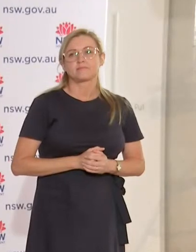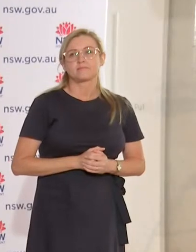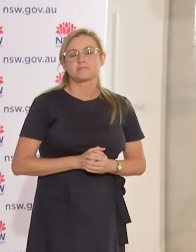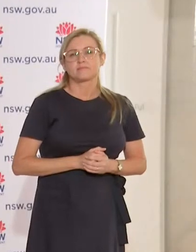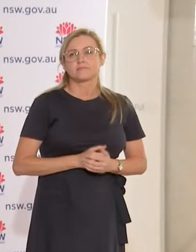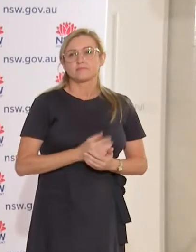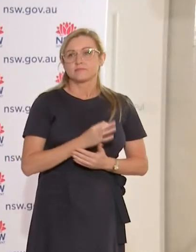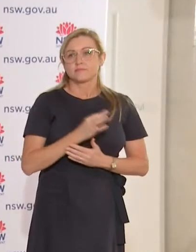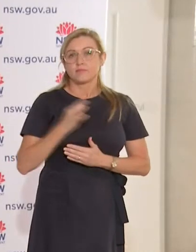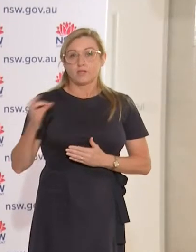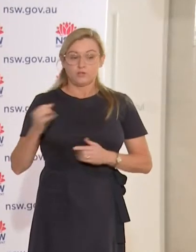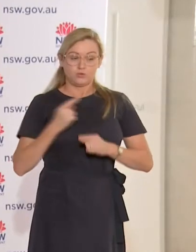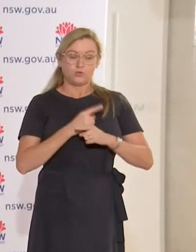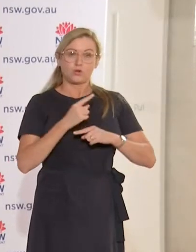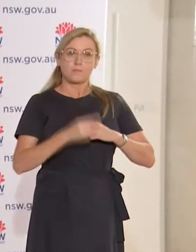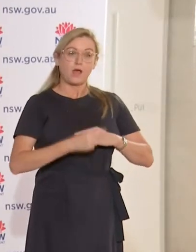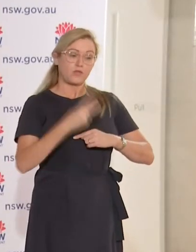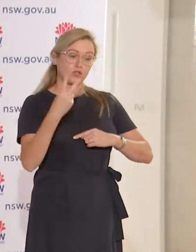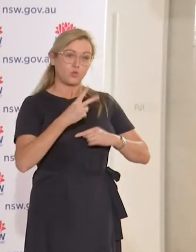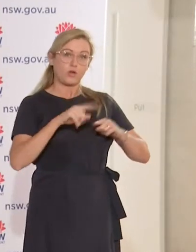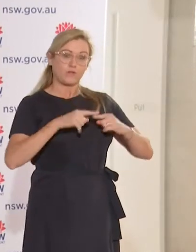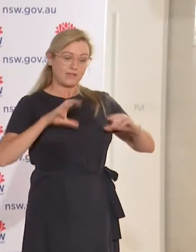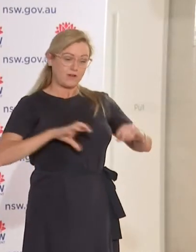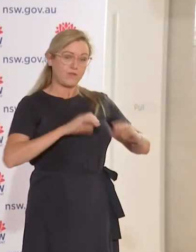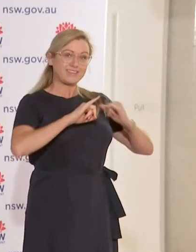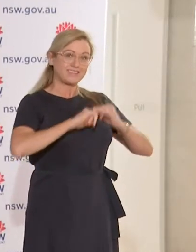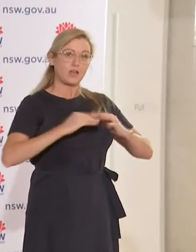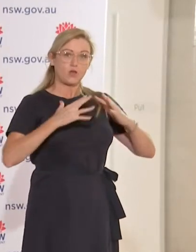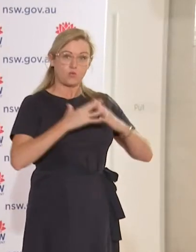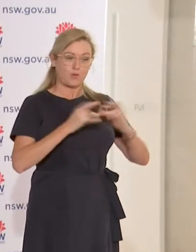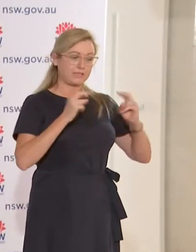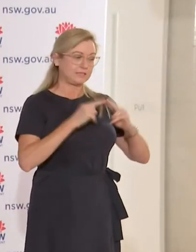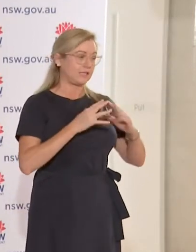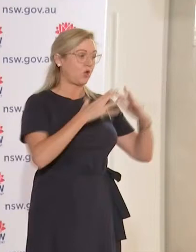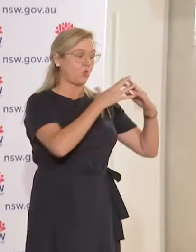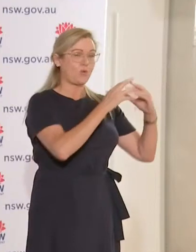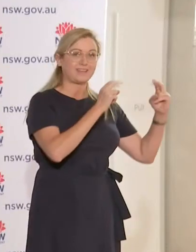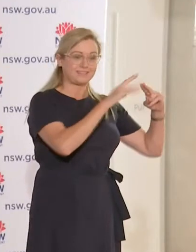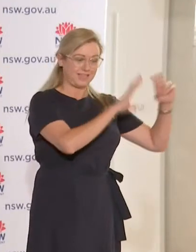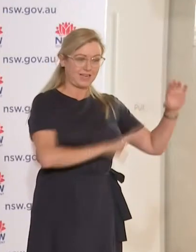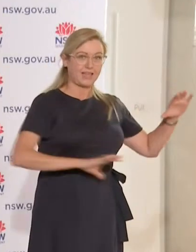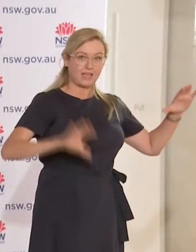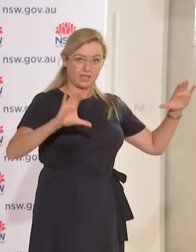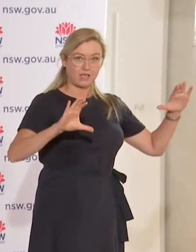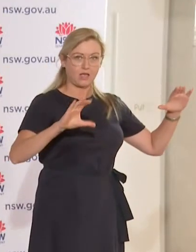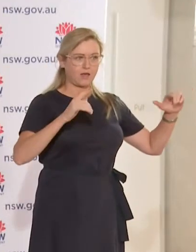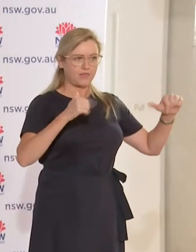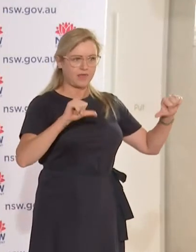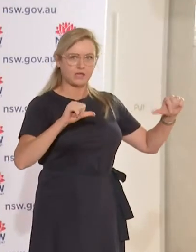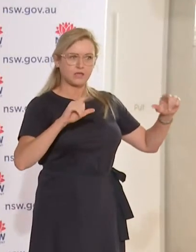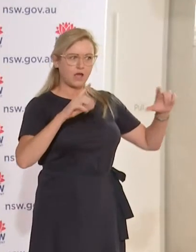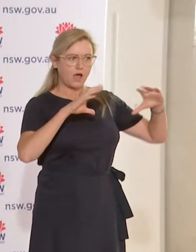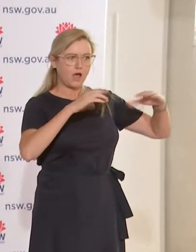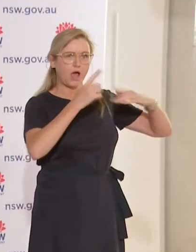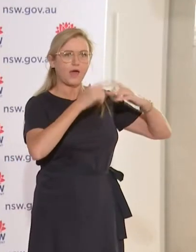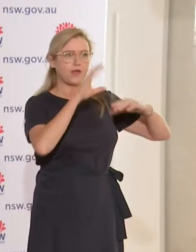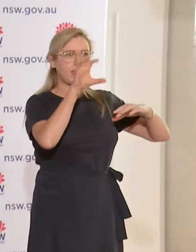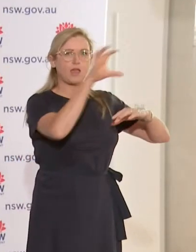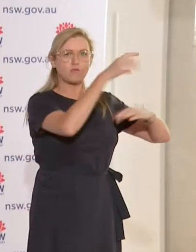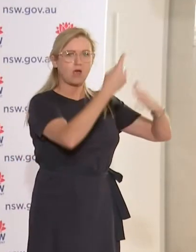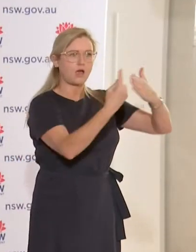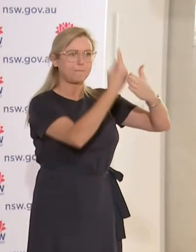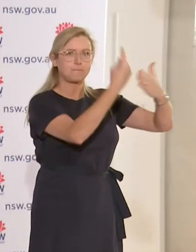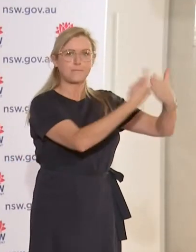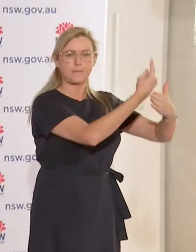had before outside of those LGS concerns. You're only hopeful that we're approaching the peak, but you don't know for sure. Are you at all concerned from a health perspective